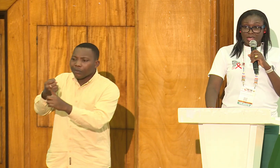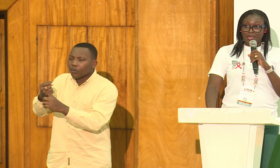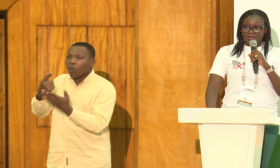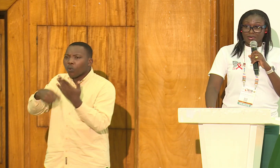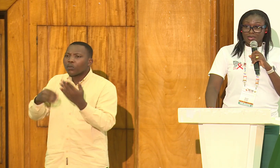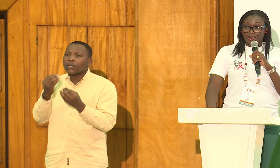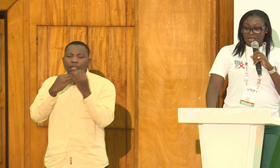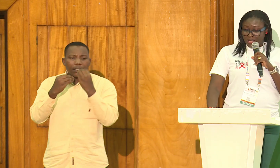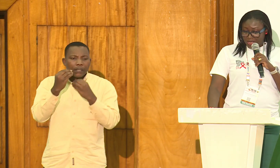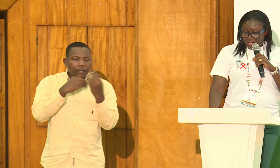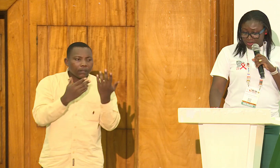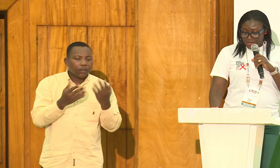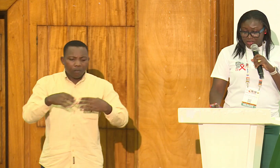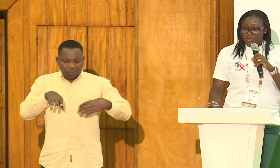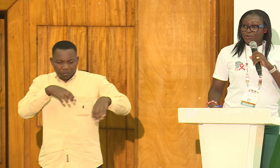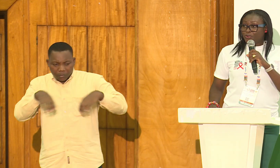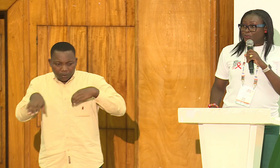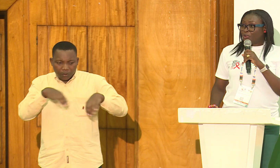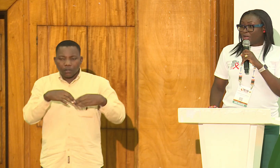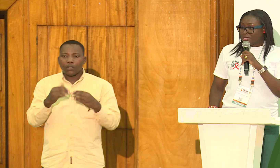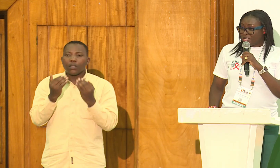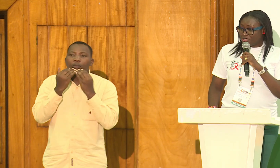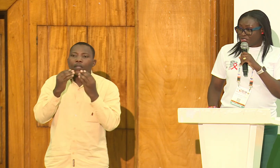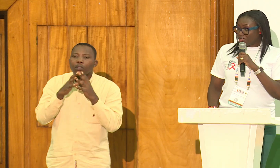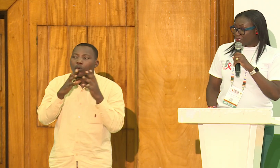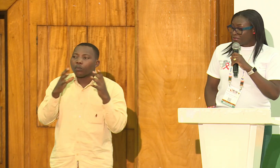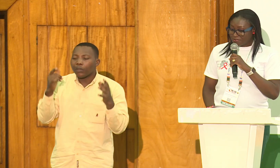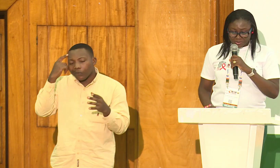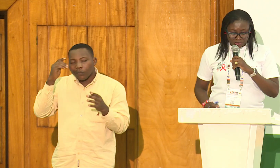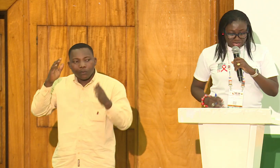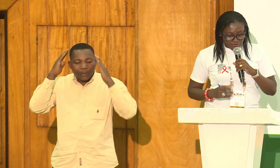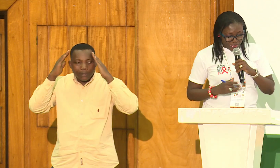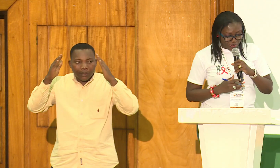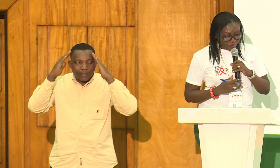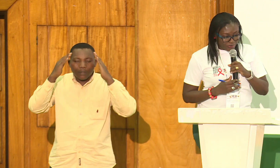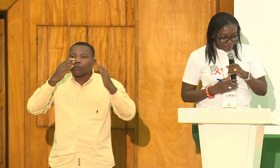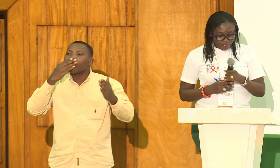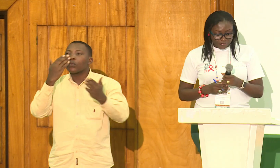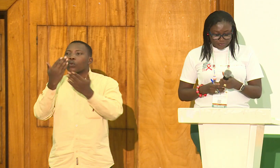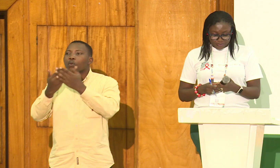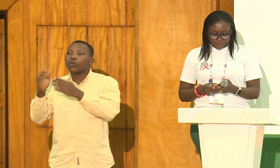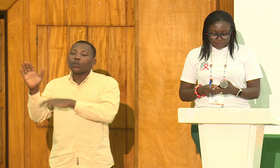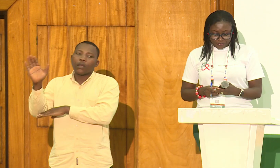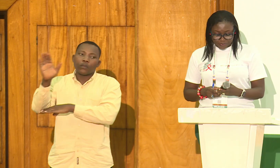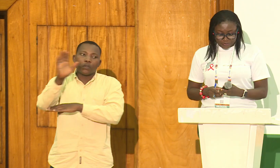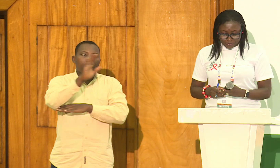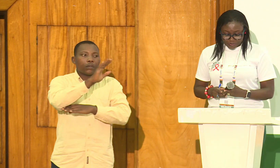as we can. Thank you all for your attention. Good afternoon.